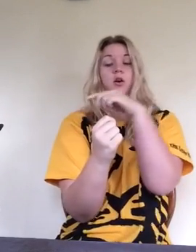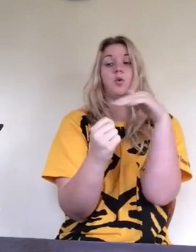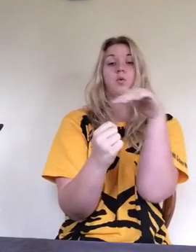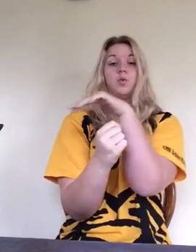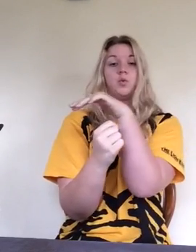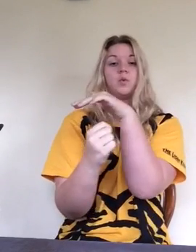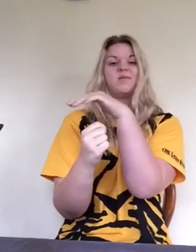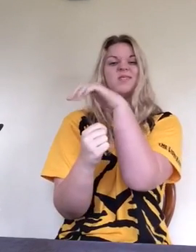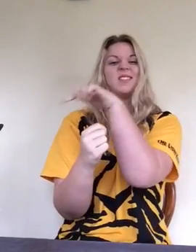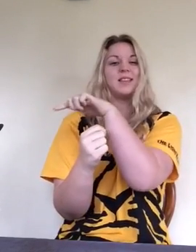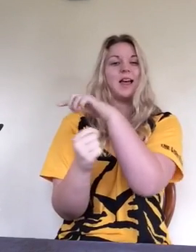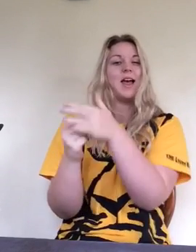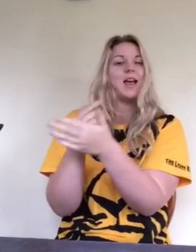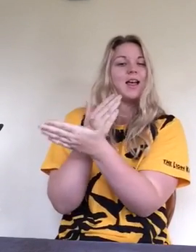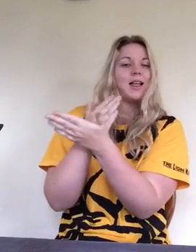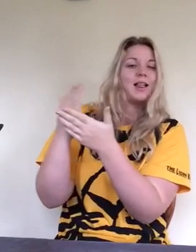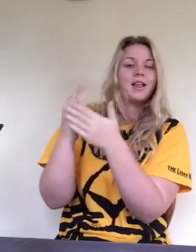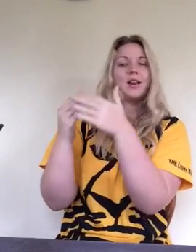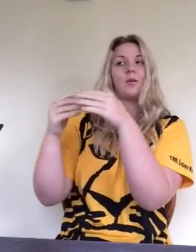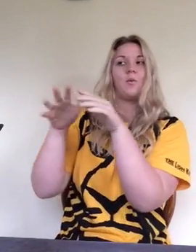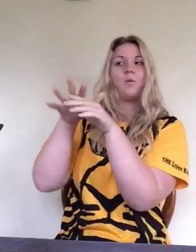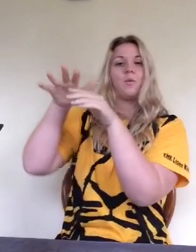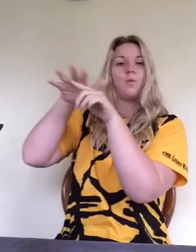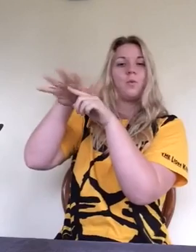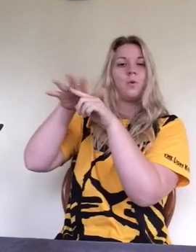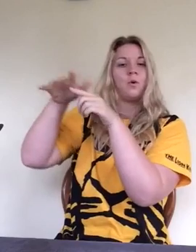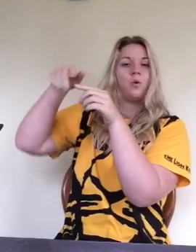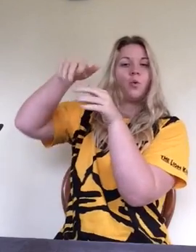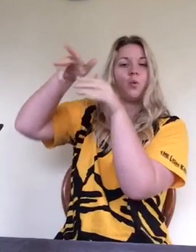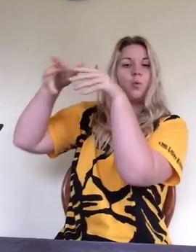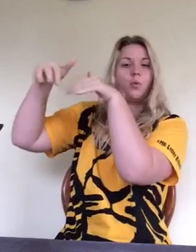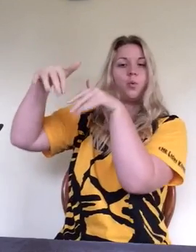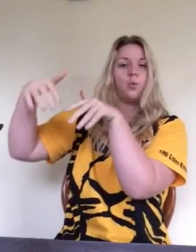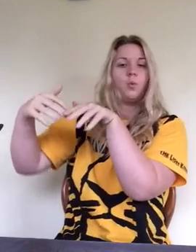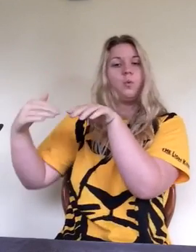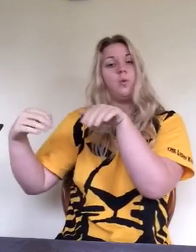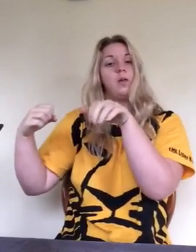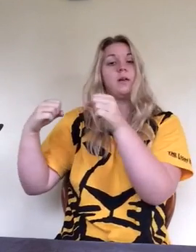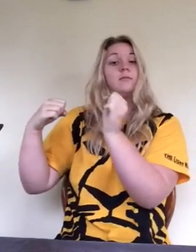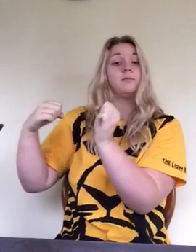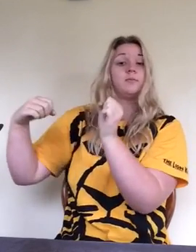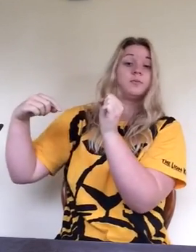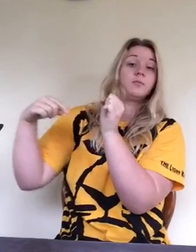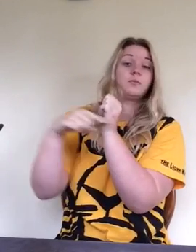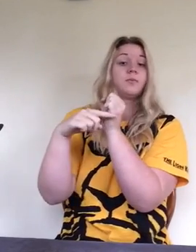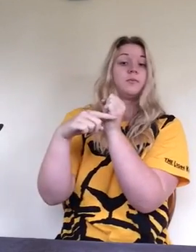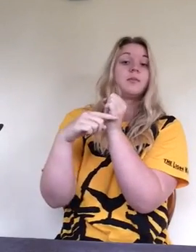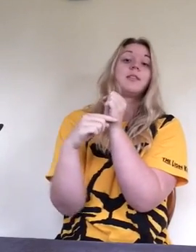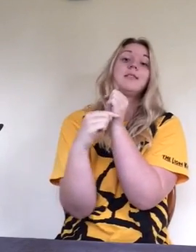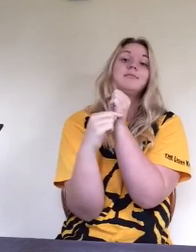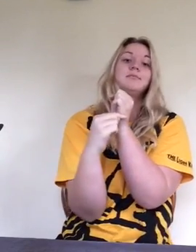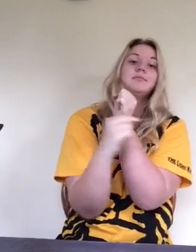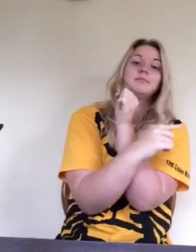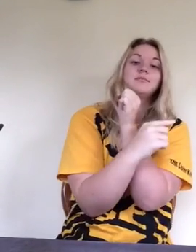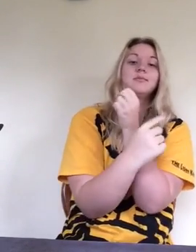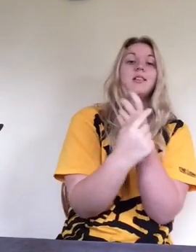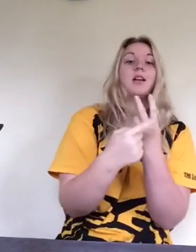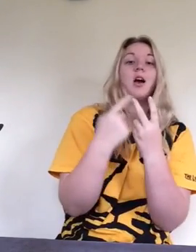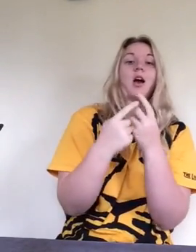the aorta. So there's this actual extra little step here where blood is going to and from the lungs.